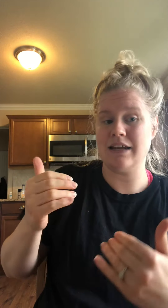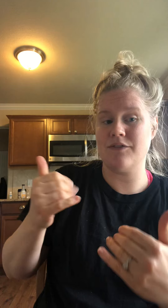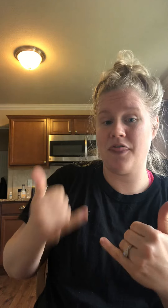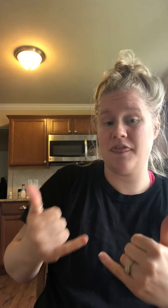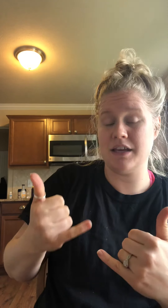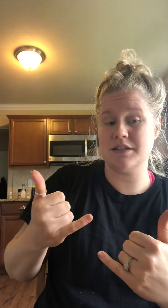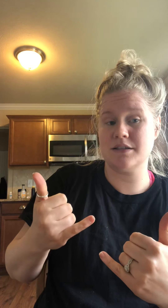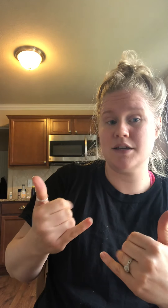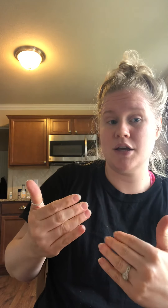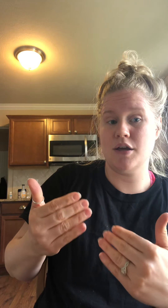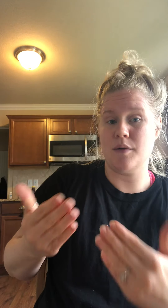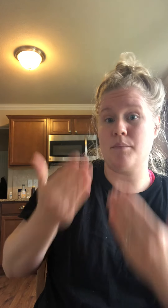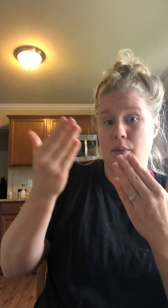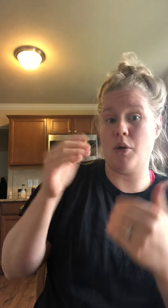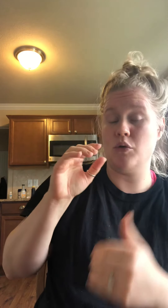proposed word, footy,